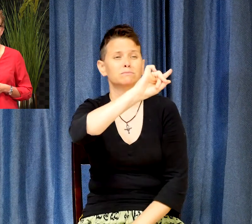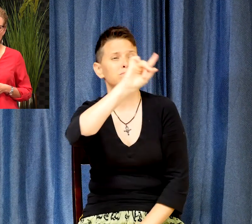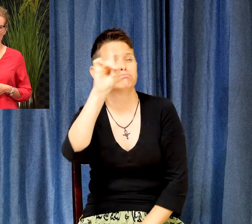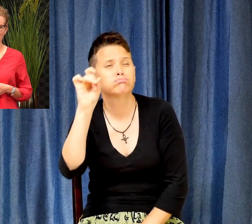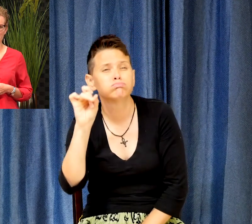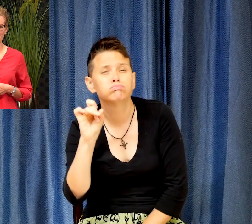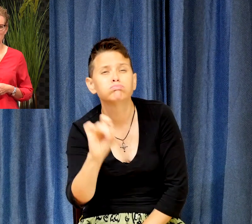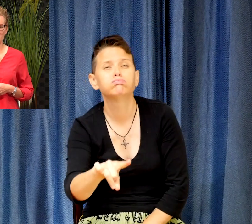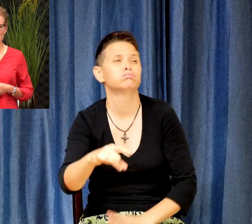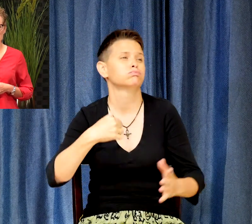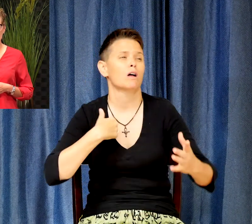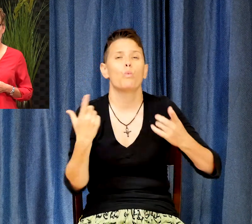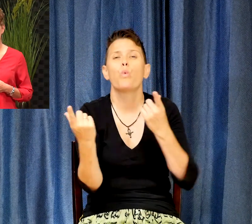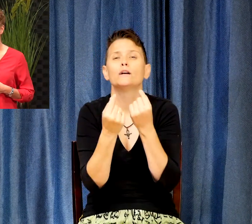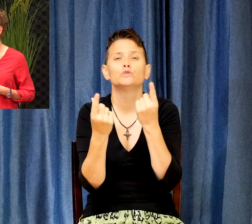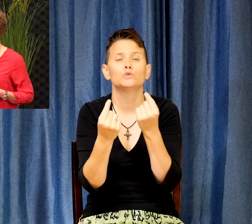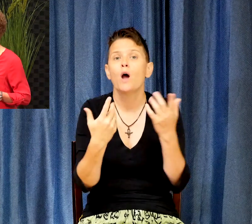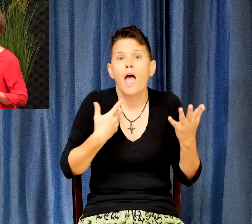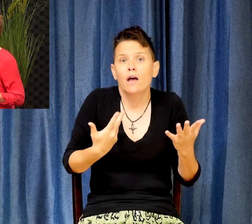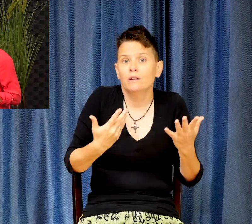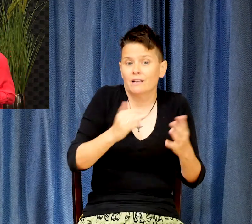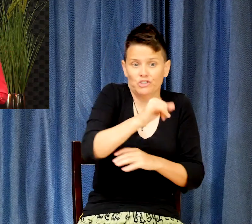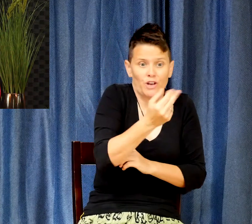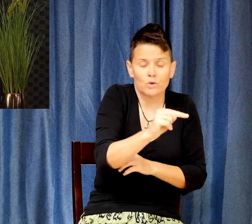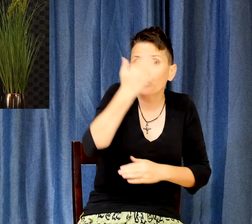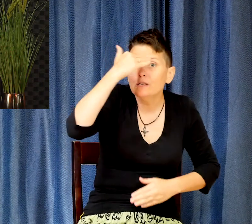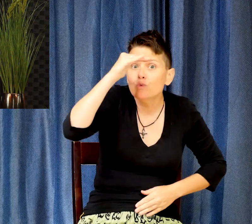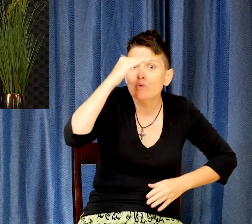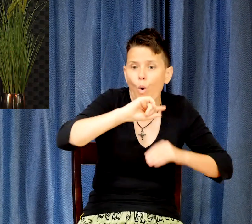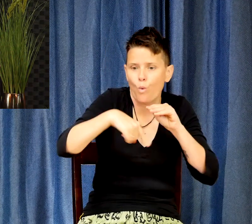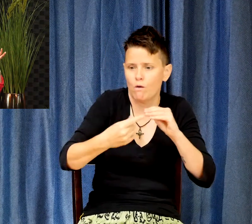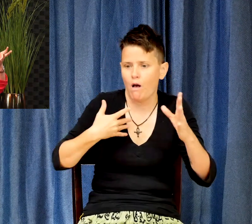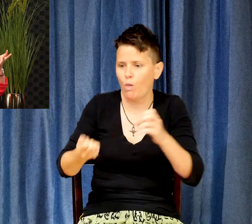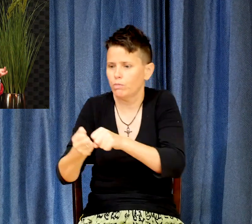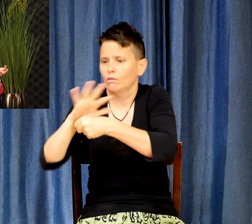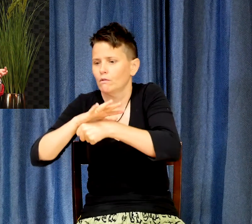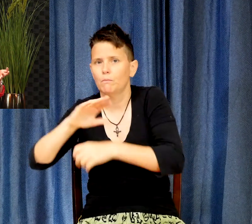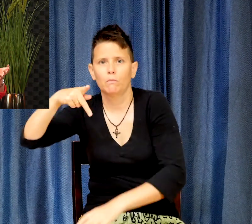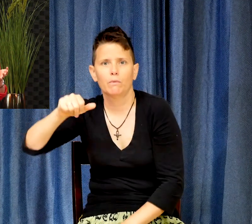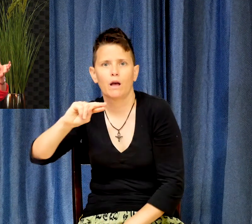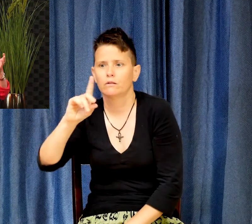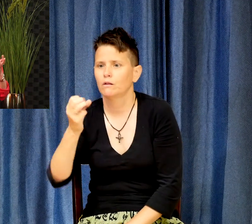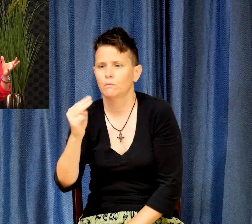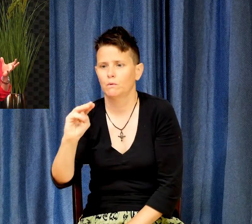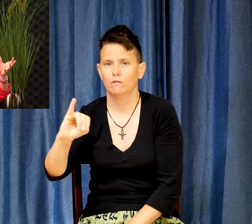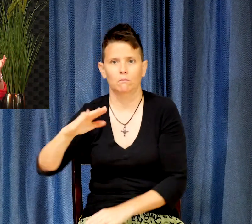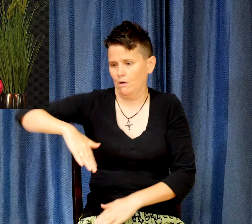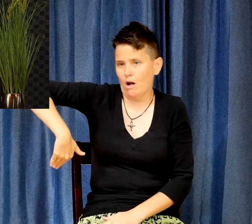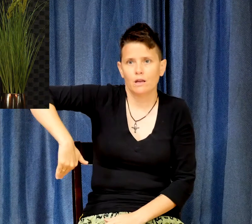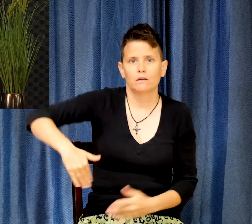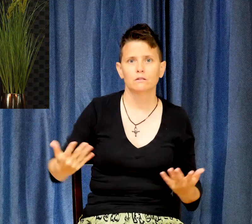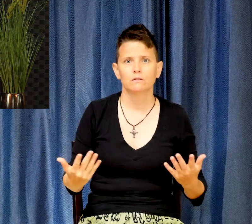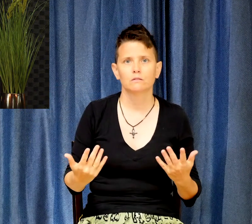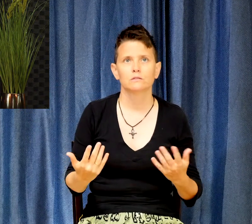face with the pandemic. So as we sat there around the table that day, we took this chalice and we each took turns.